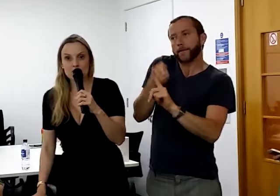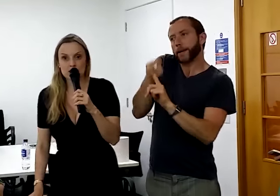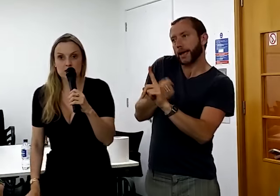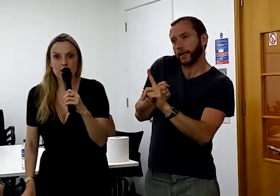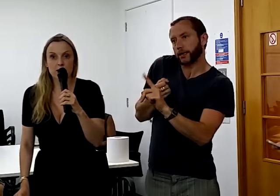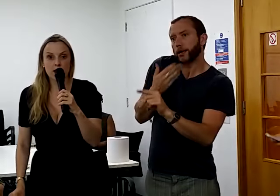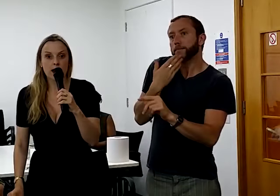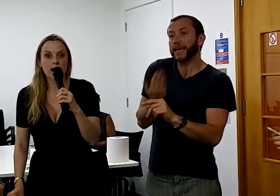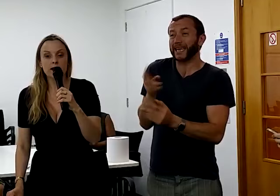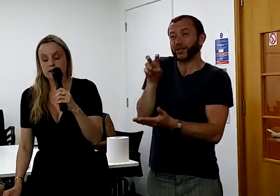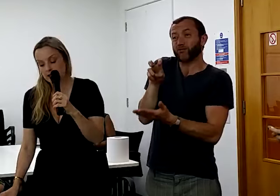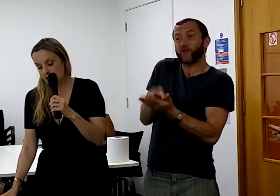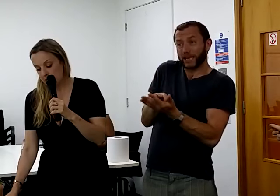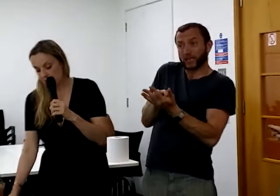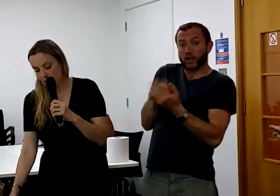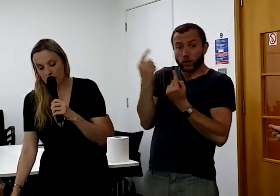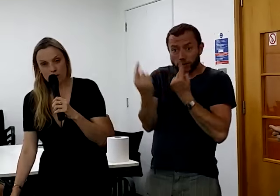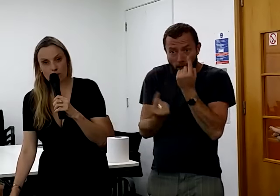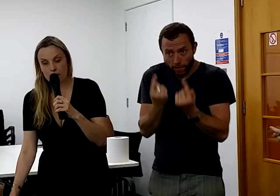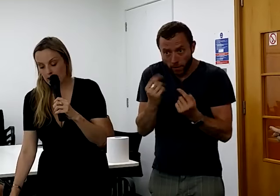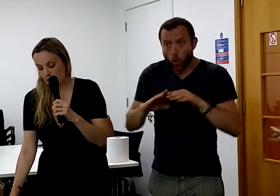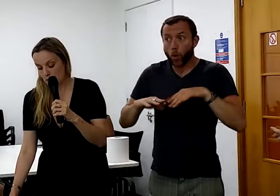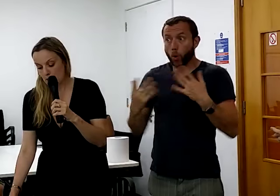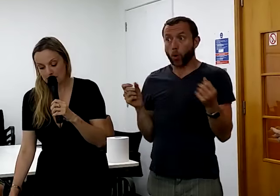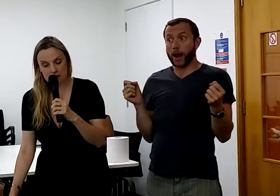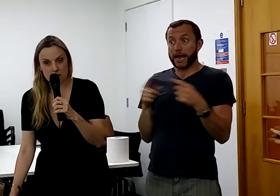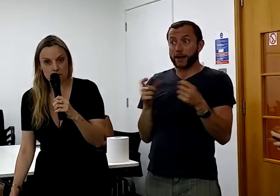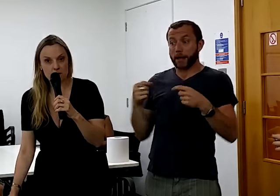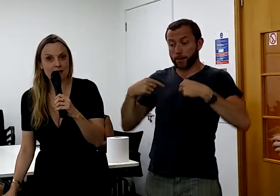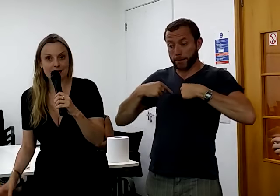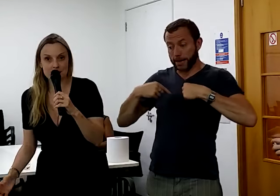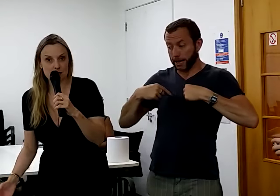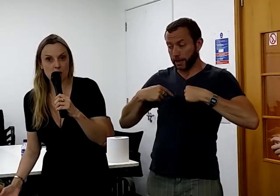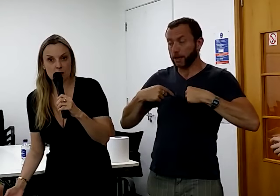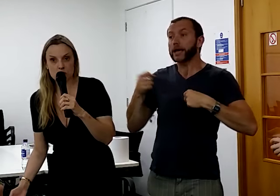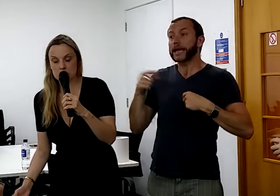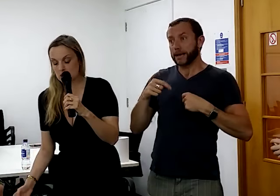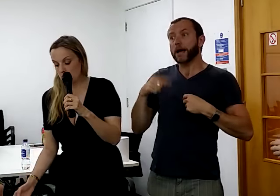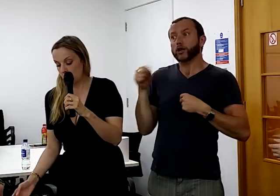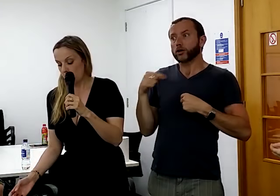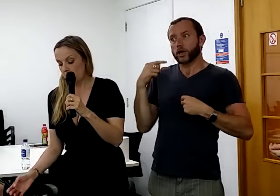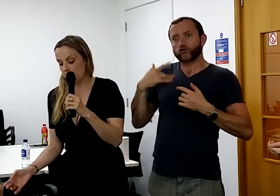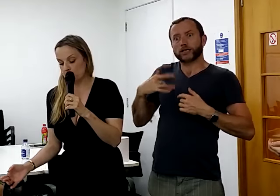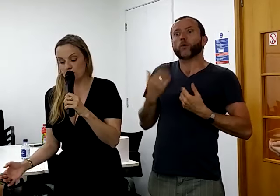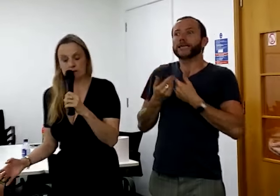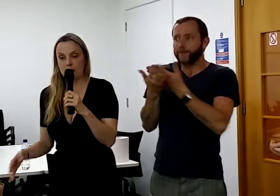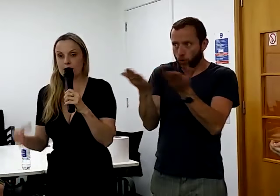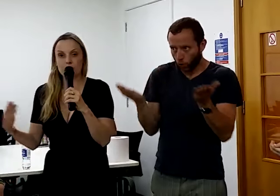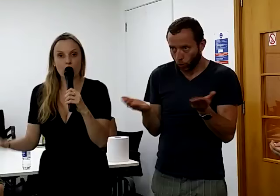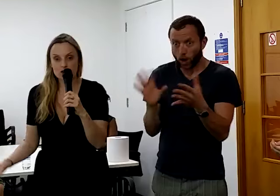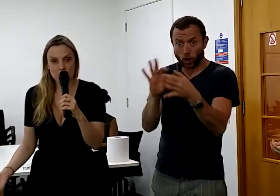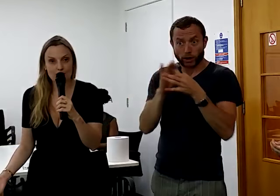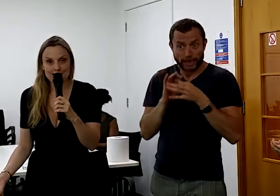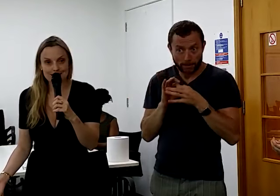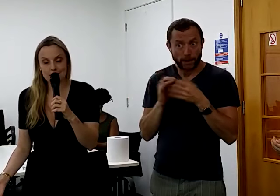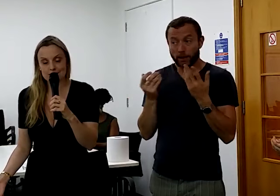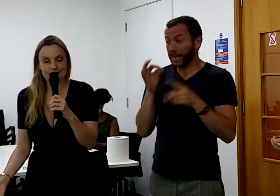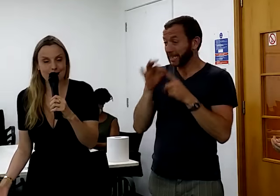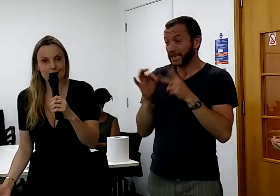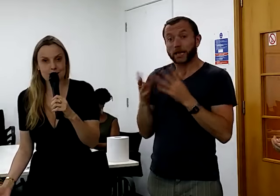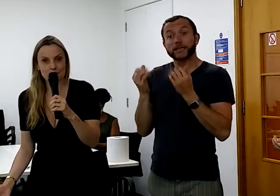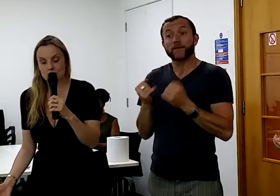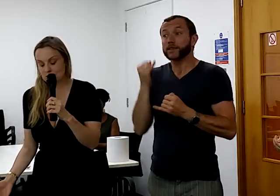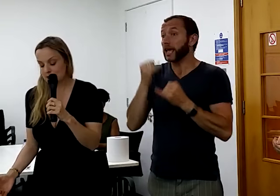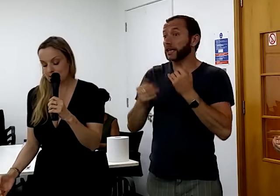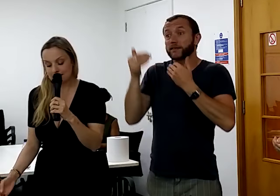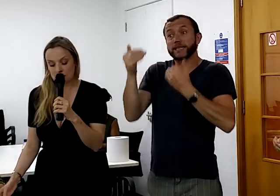Please register and email me at Momentum, get in touch. I can pass you my details